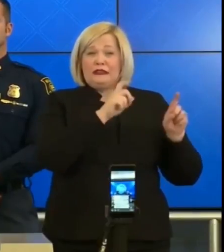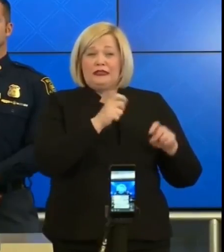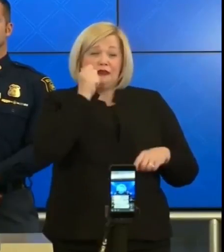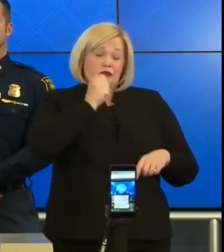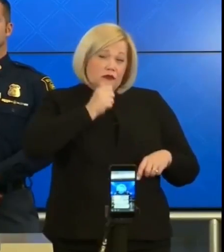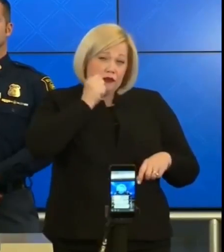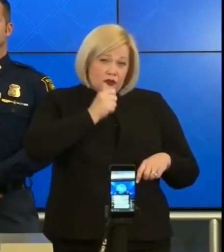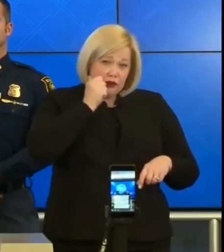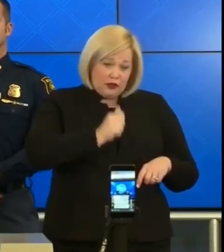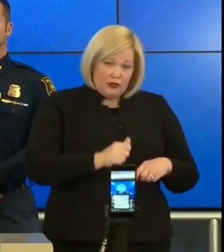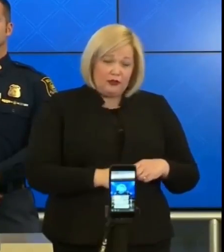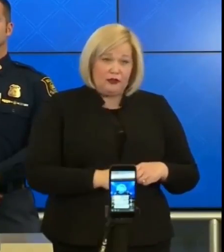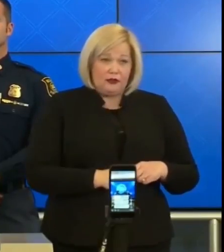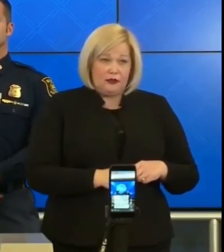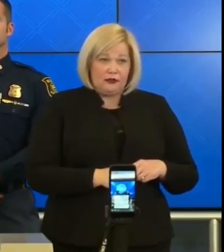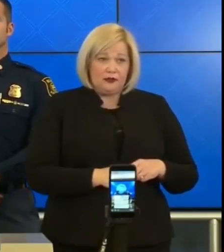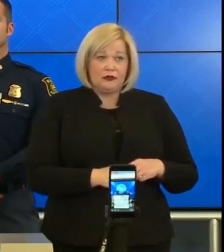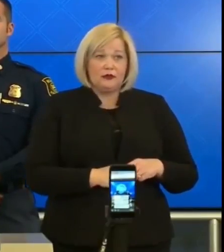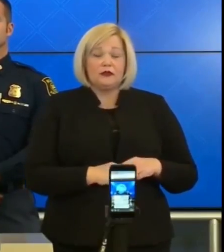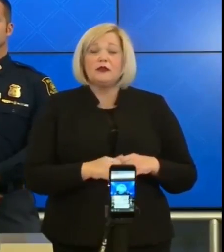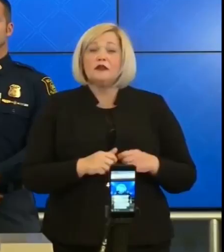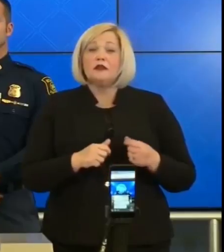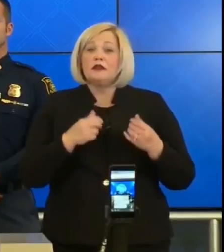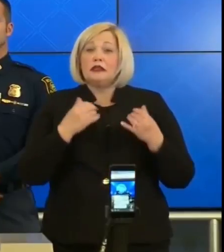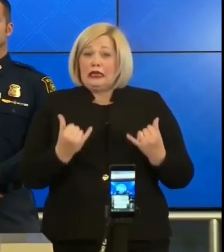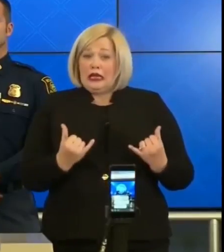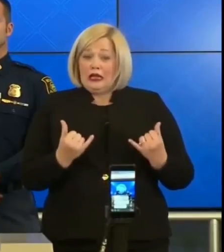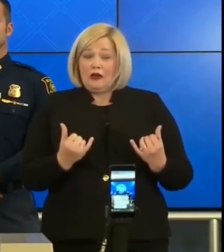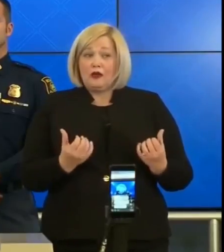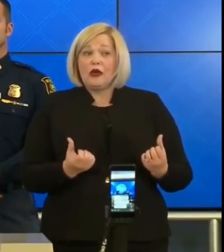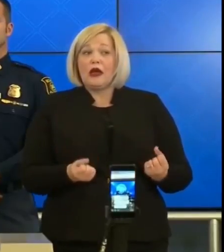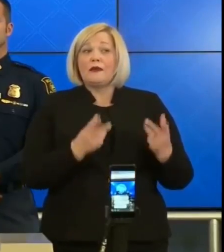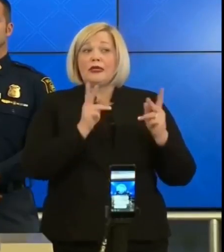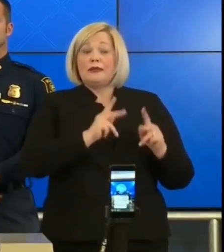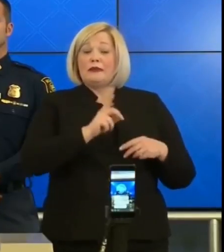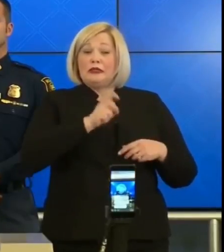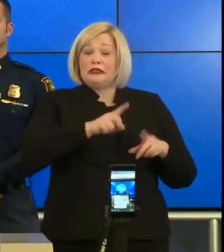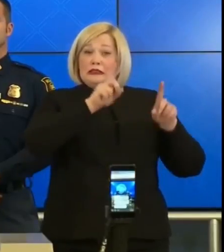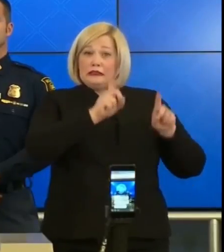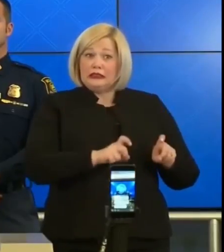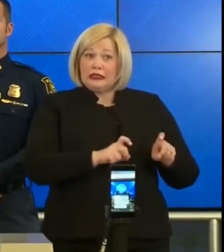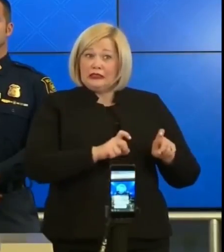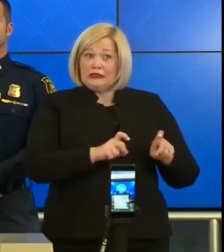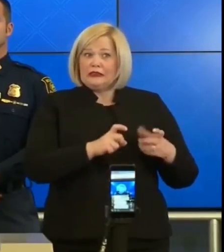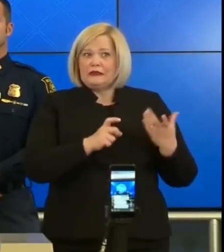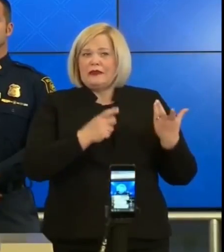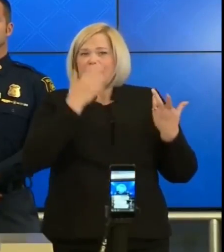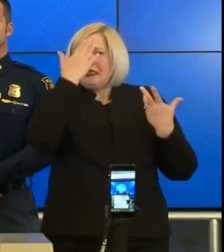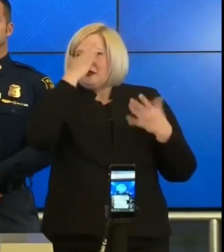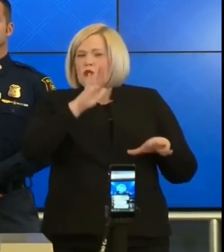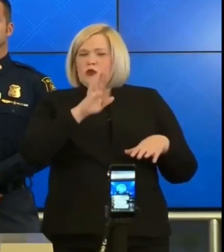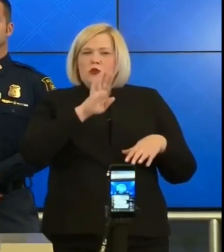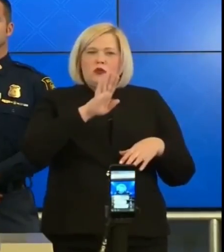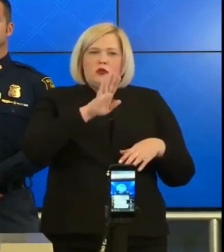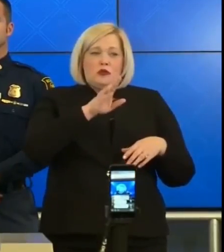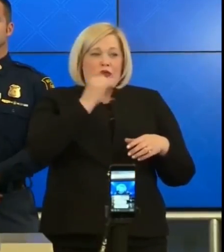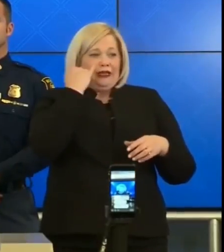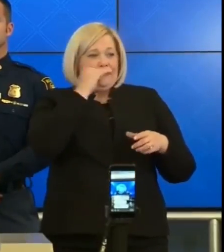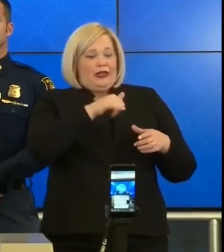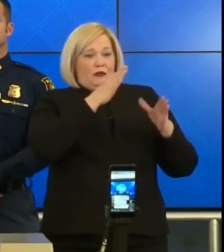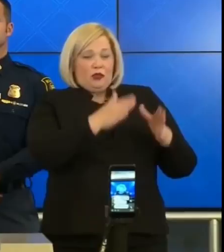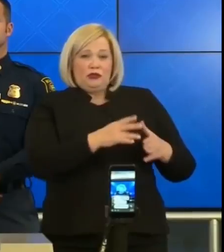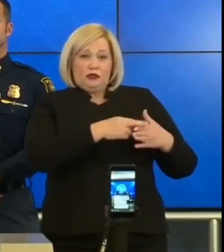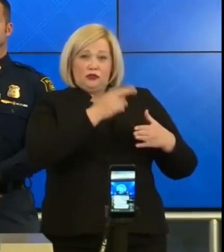day. Given the volume of testing, that result may not get back to people for 48 to